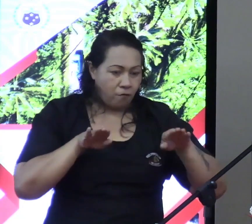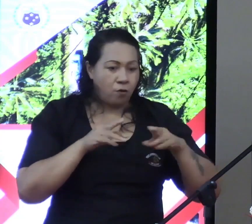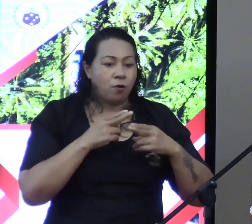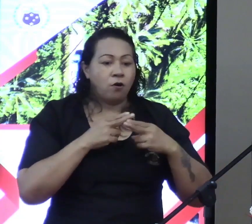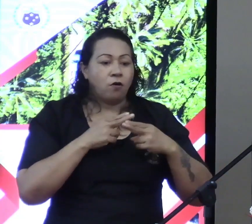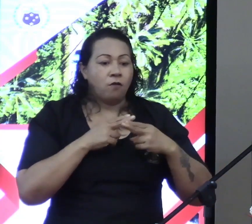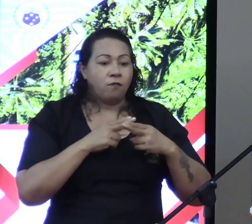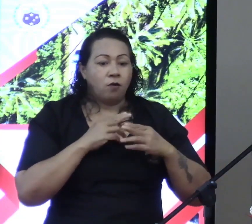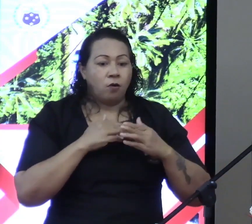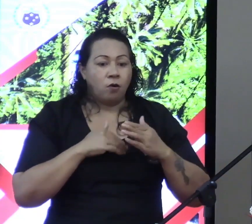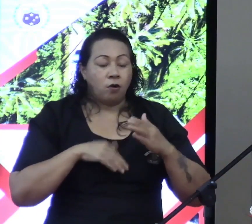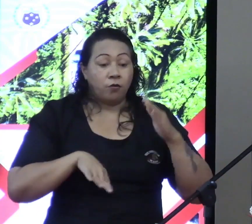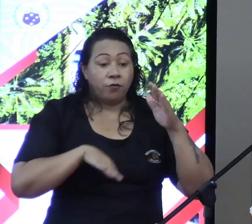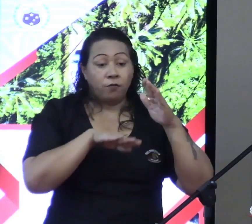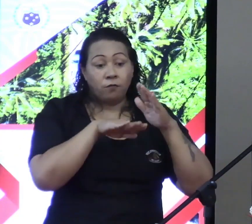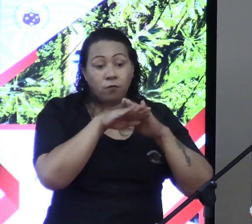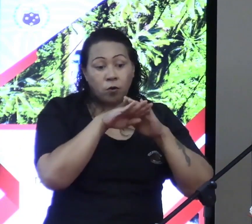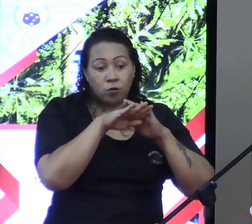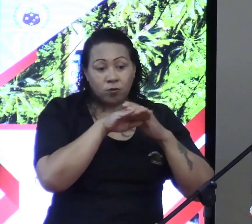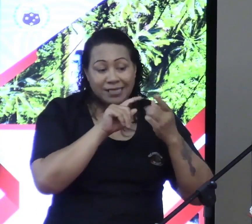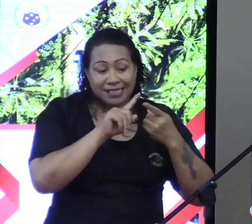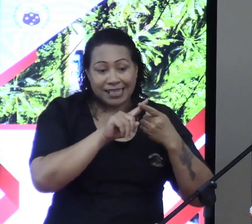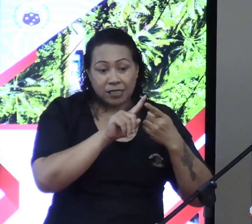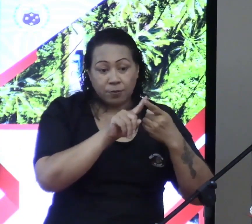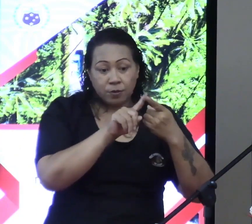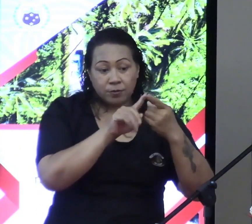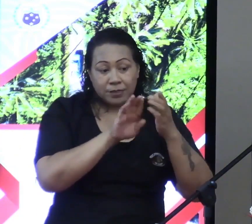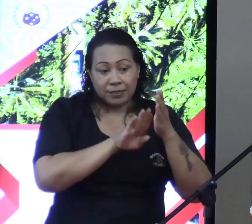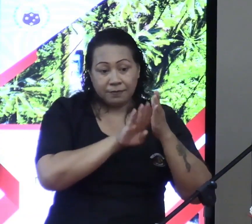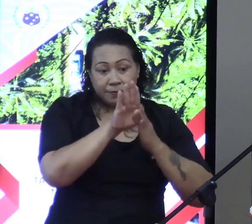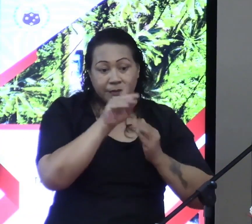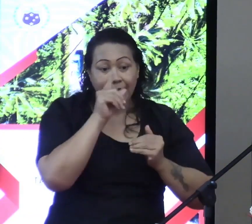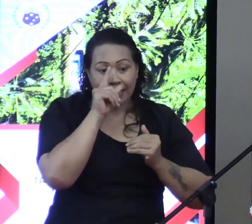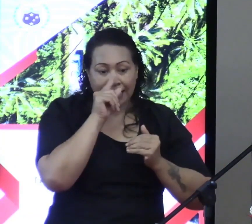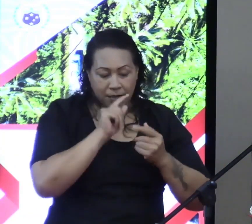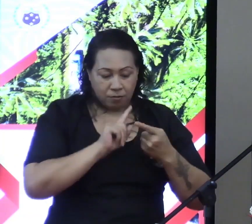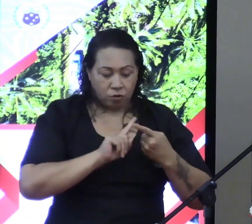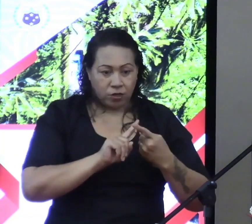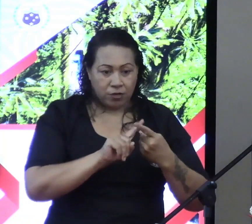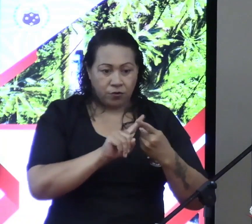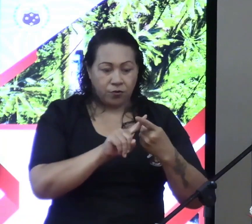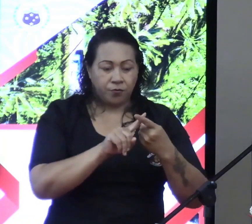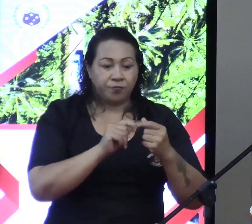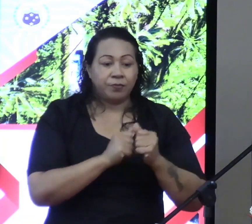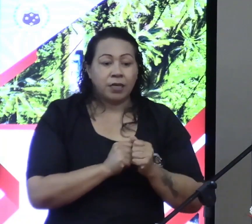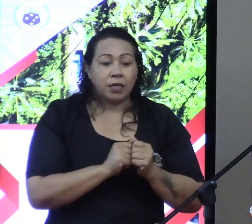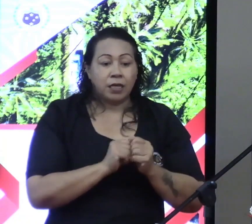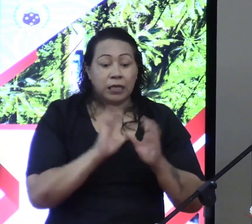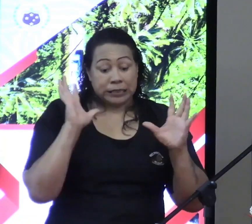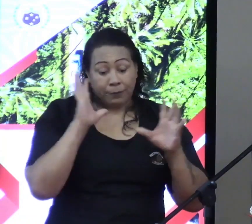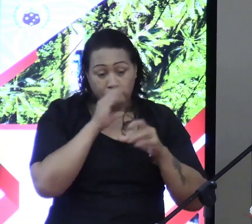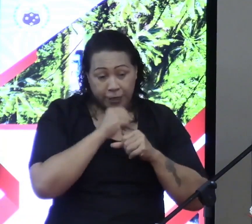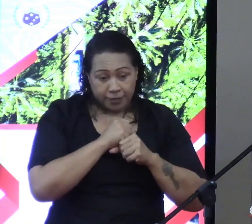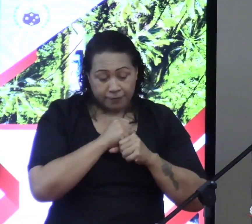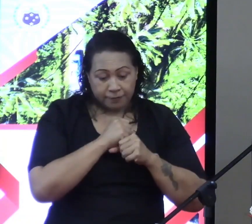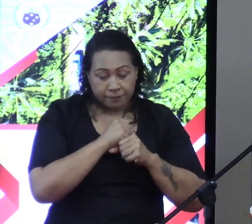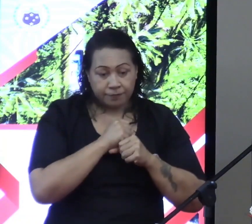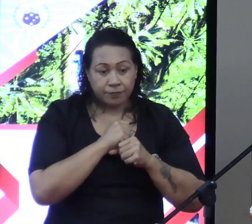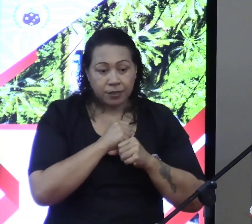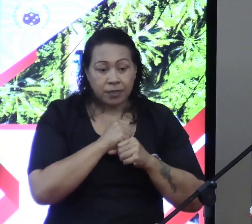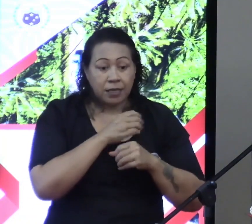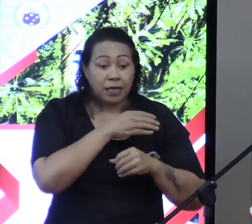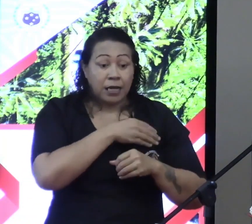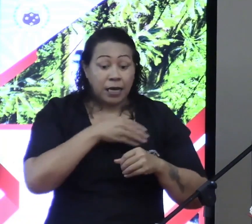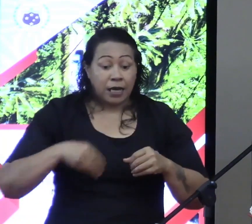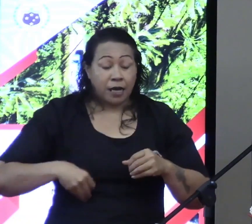overall sustainable development can be pursued. In summary, the